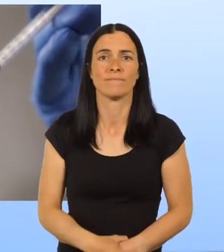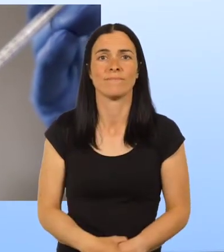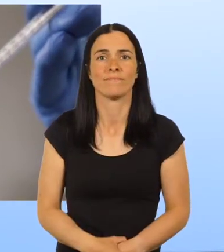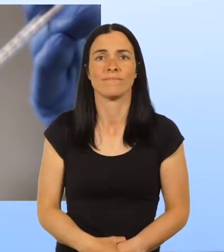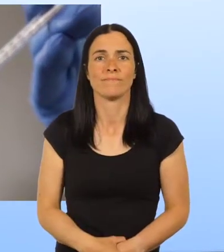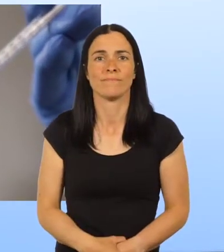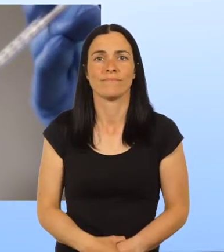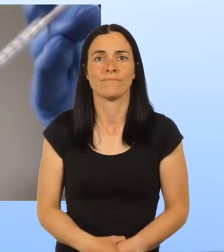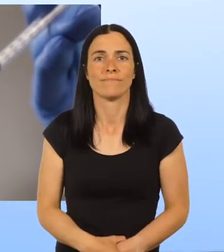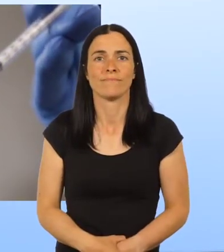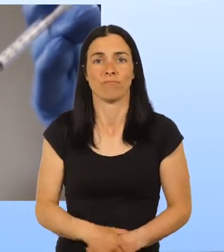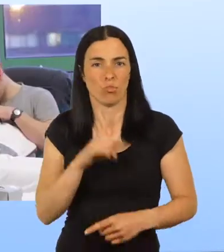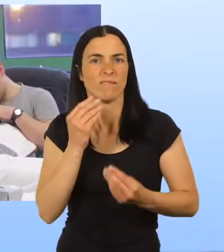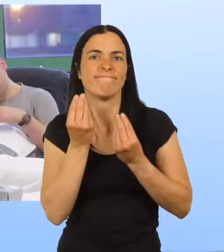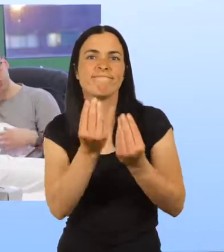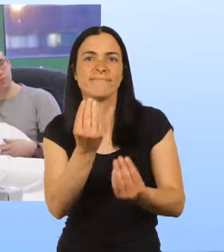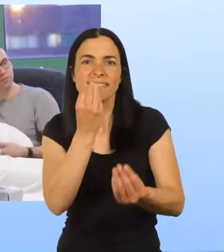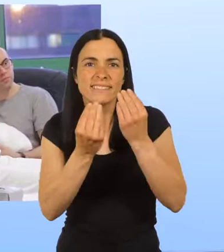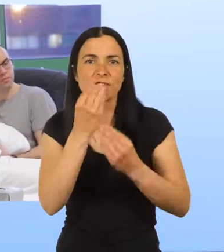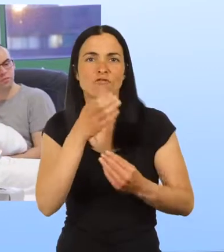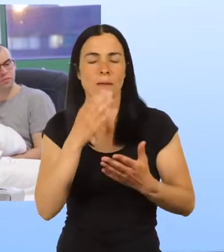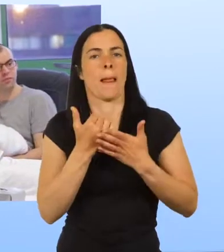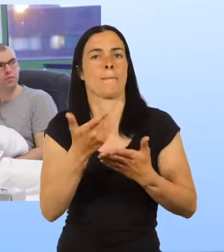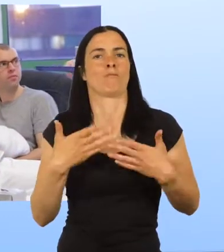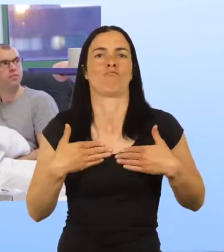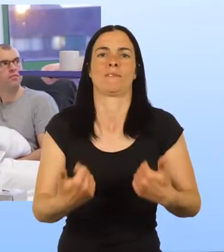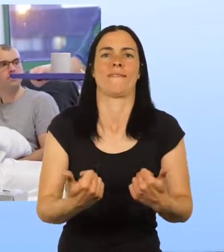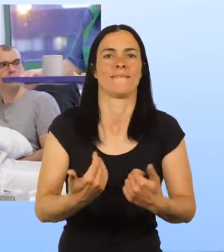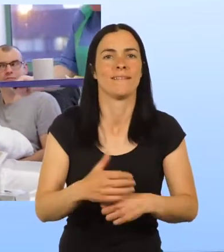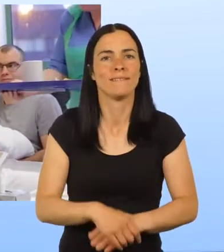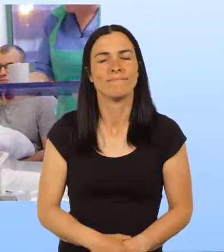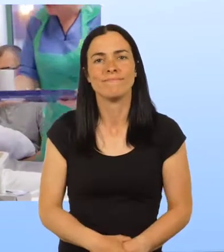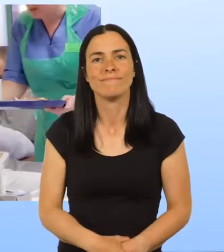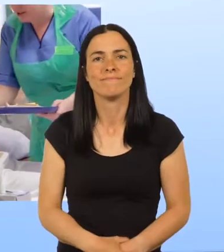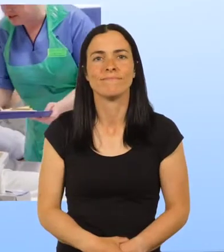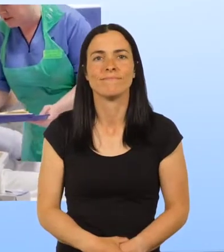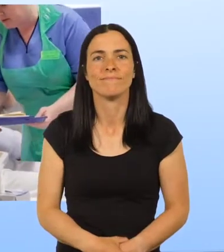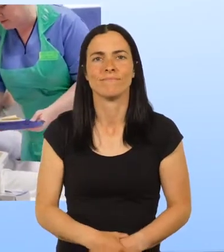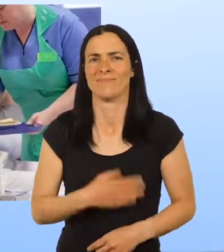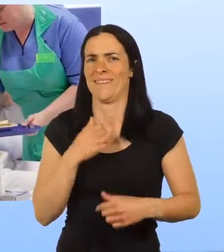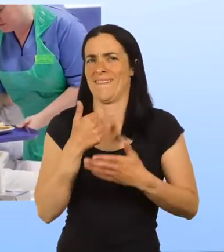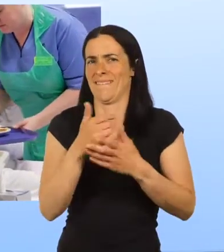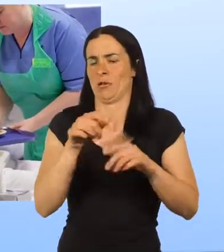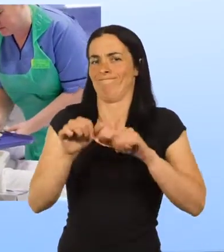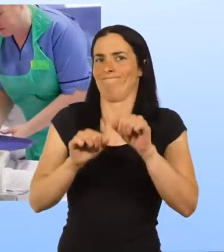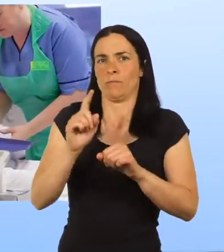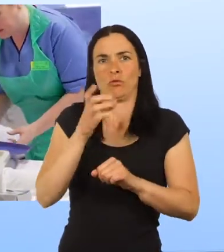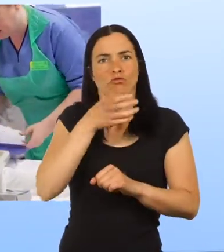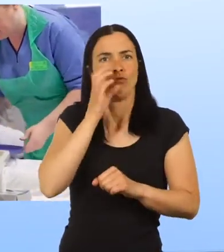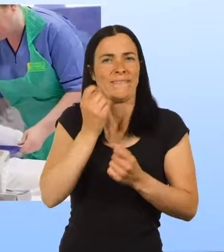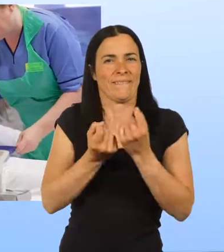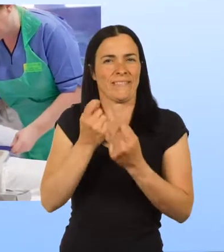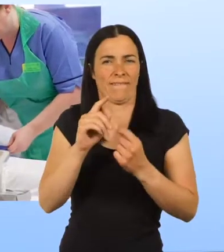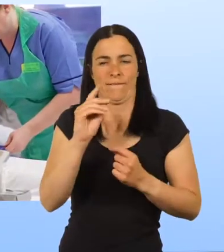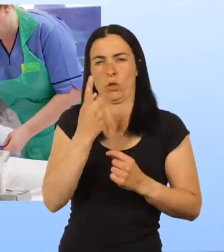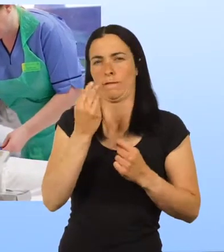K injection. You'll be offered something to eat and drink, as this helps your recovery. We recommend avoiding fizzy